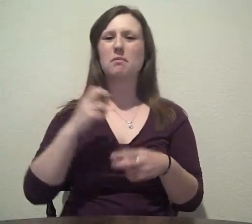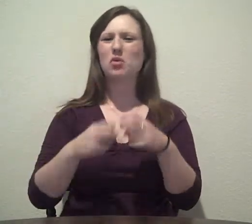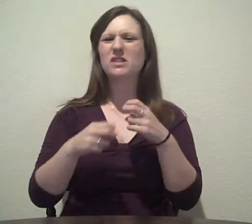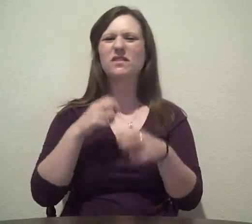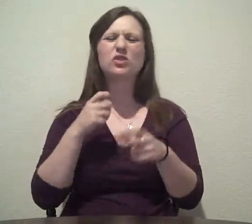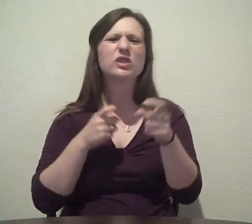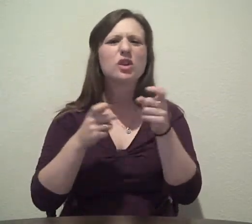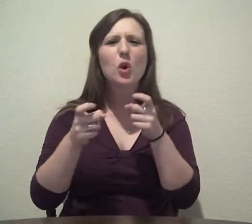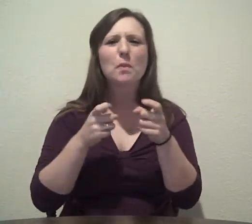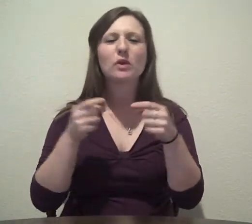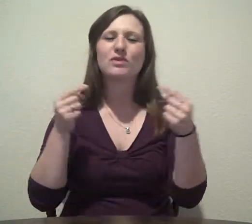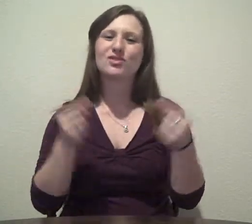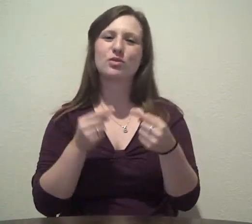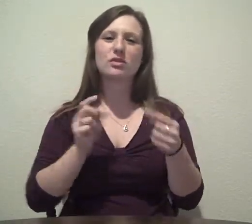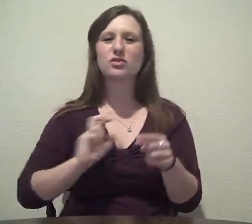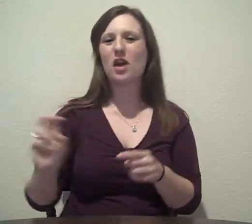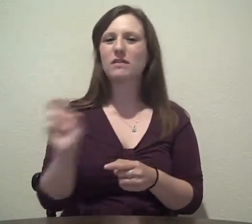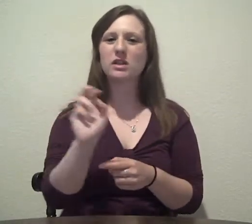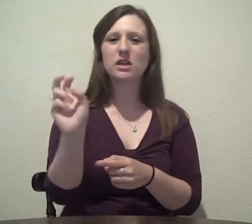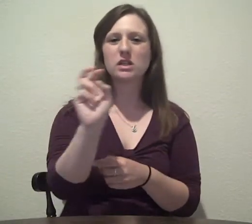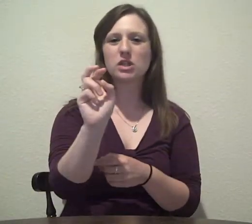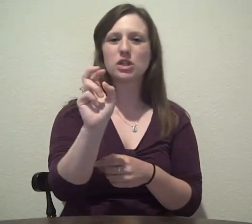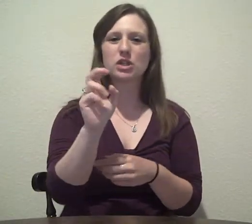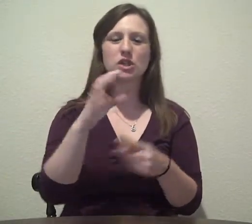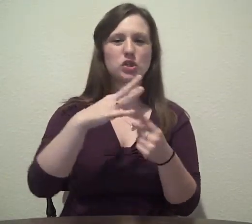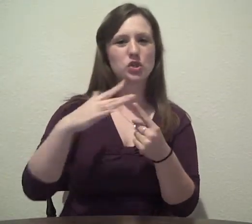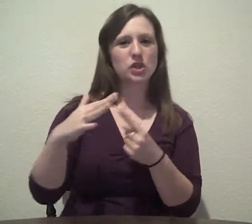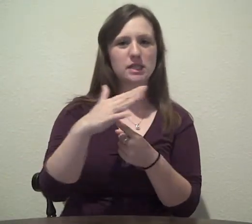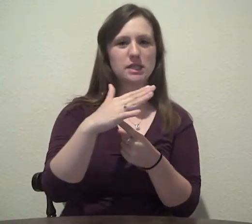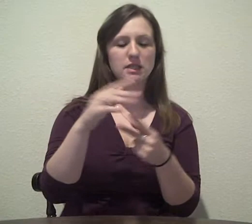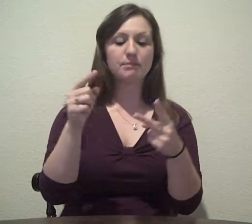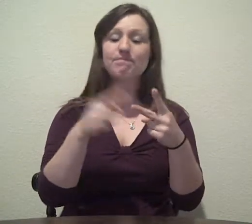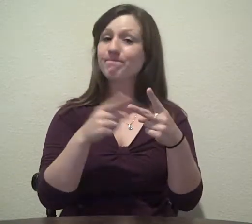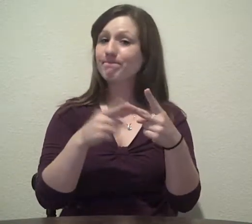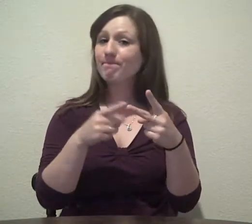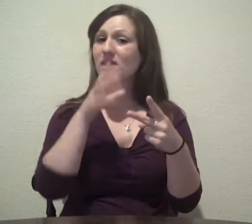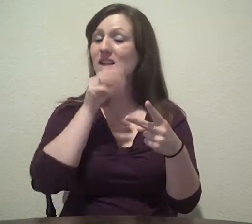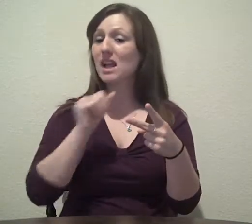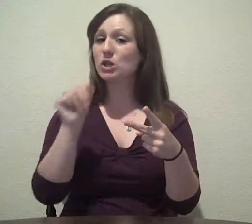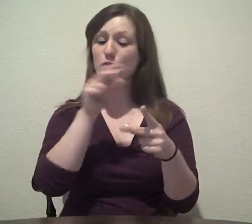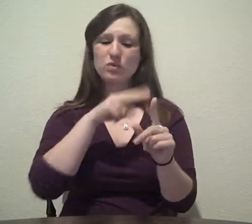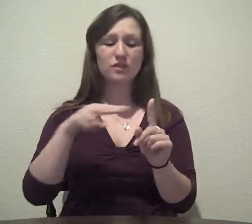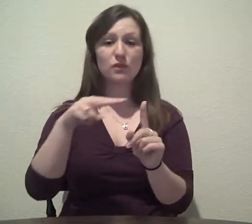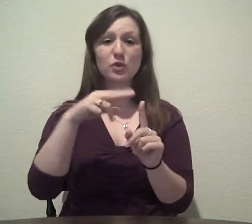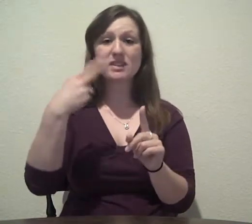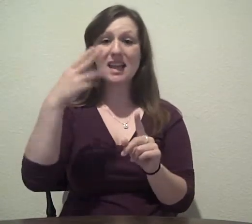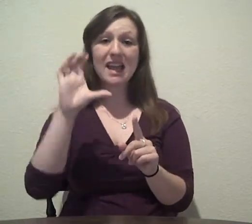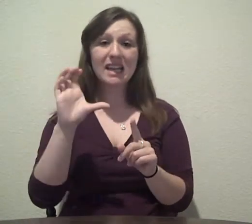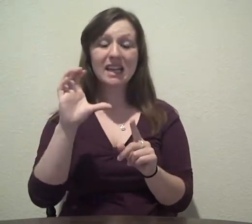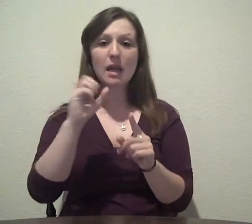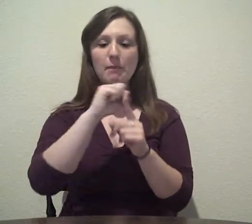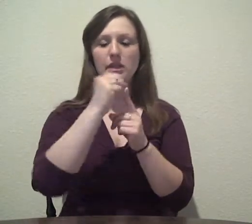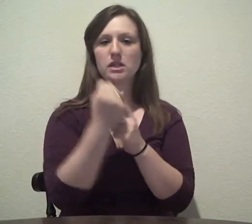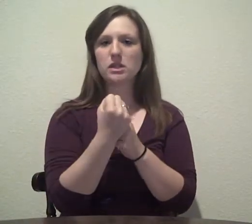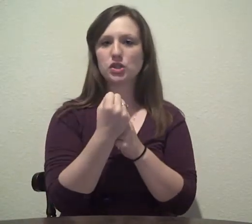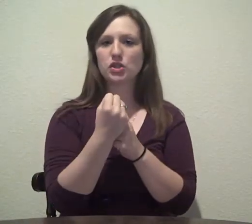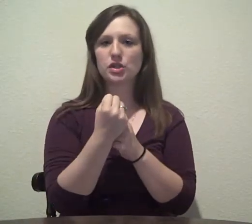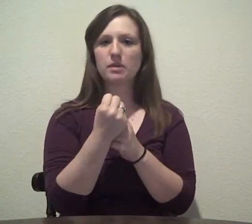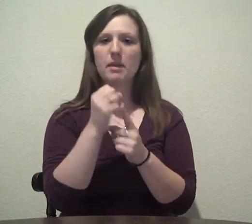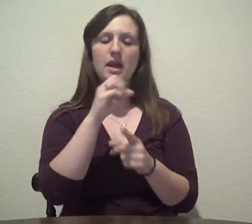with the strenuous traveling conditions, and age was viewed as a handicapping condition by immigration